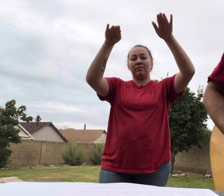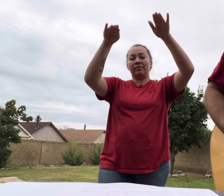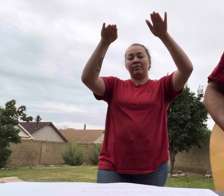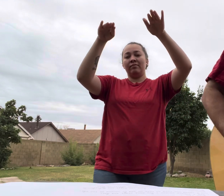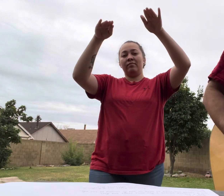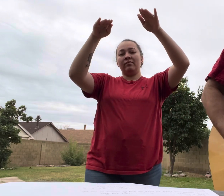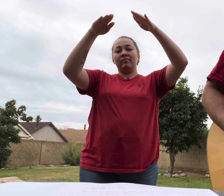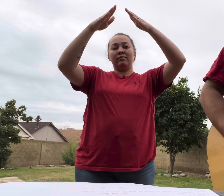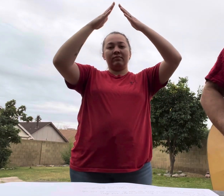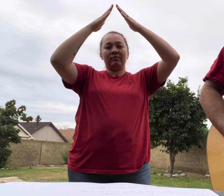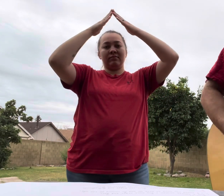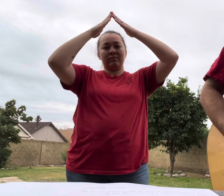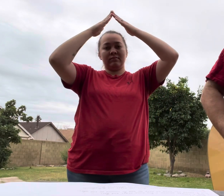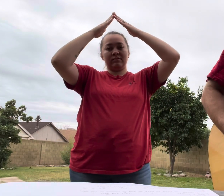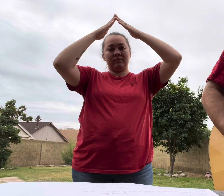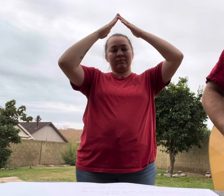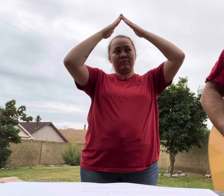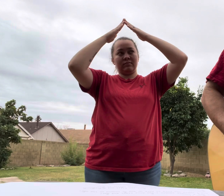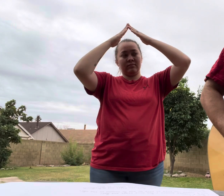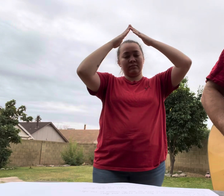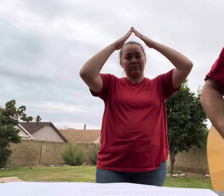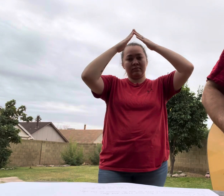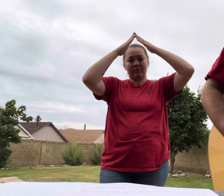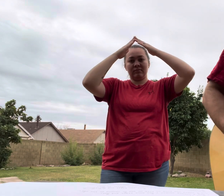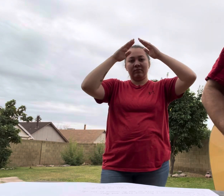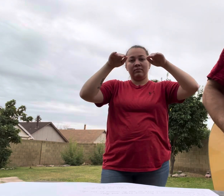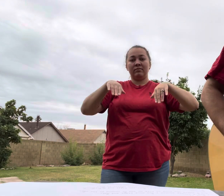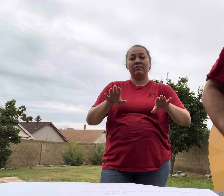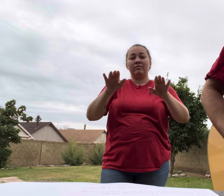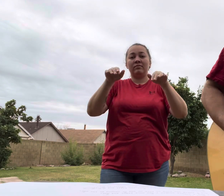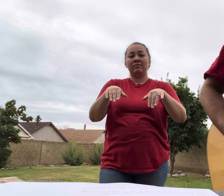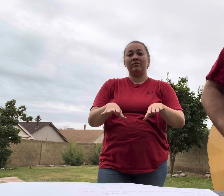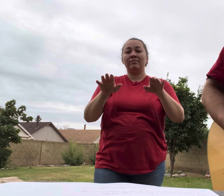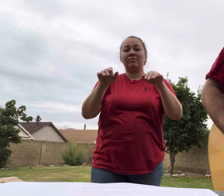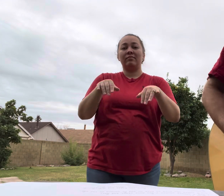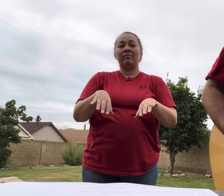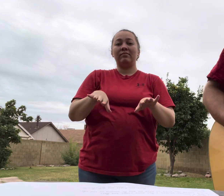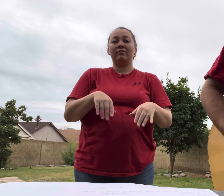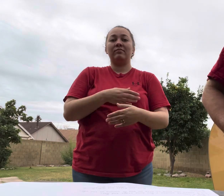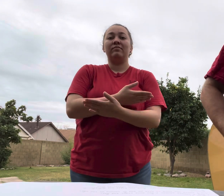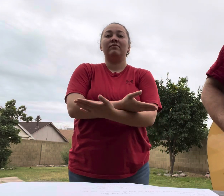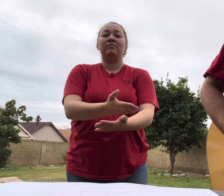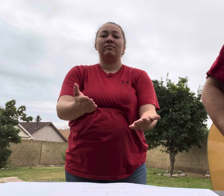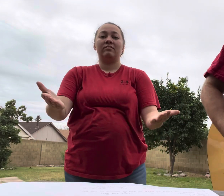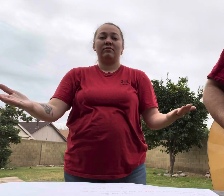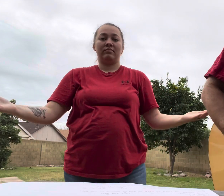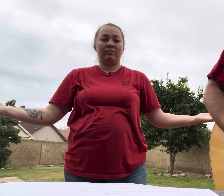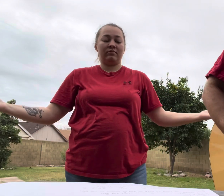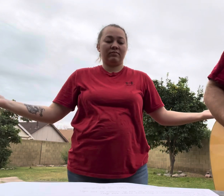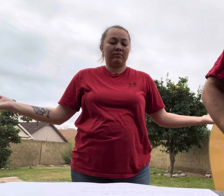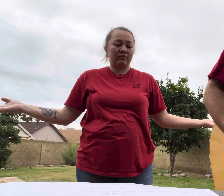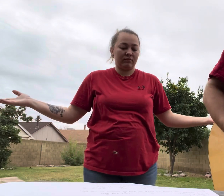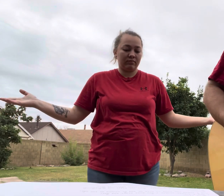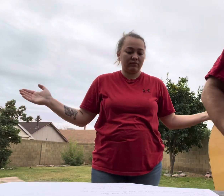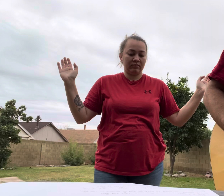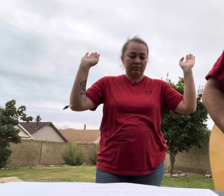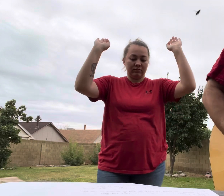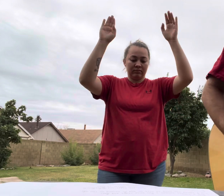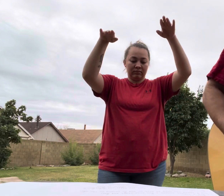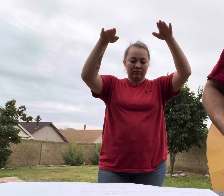girl, tell it on the mountain, over the hills and